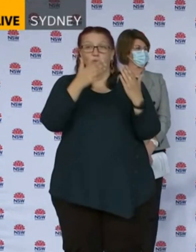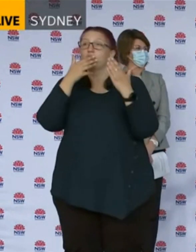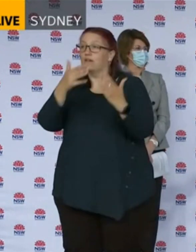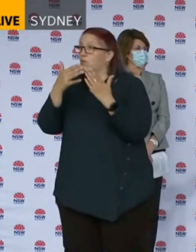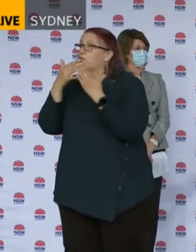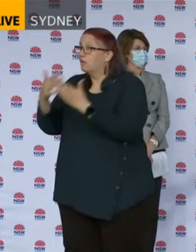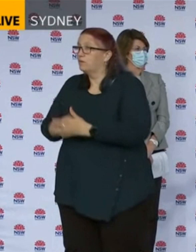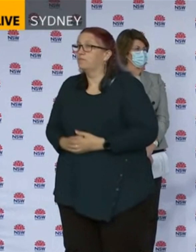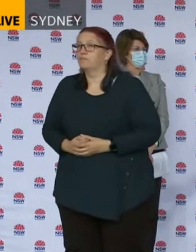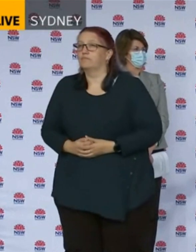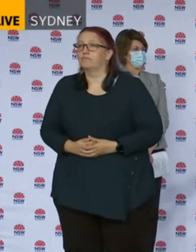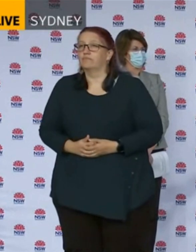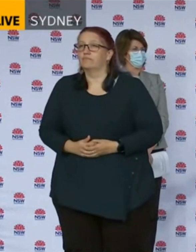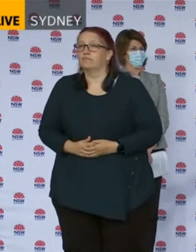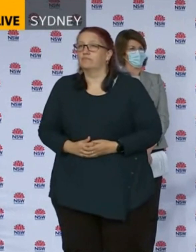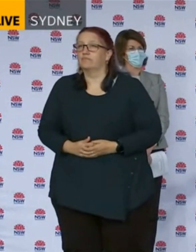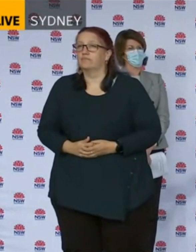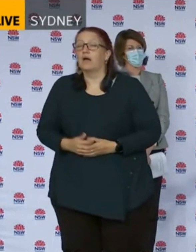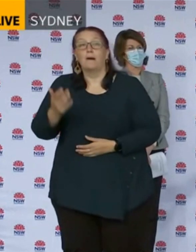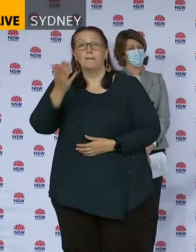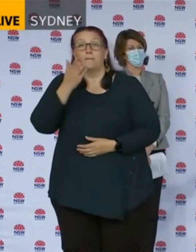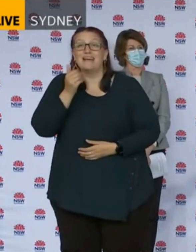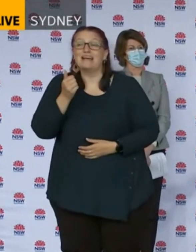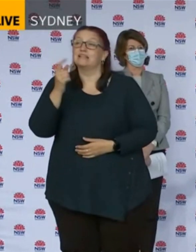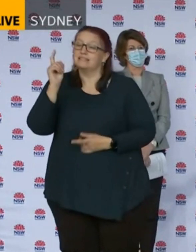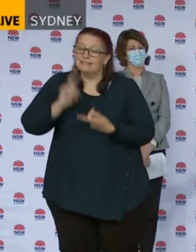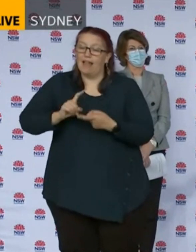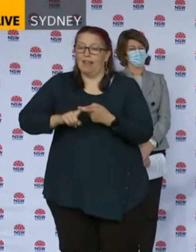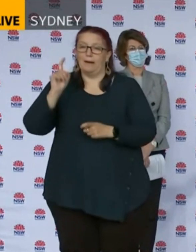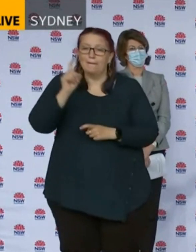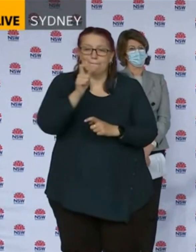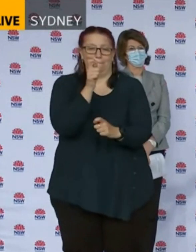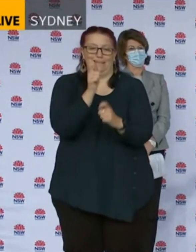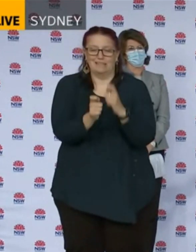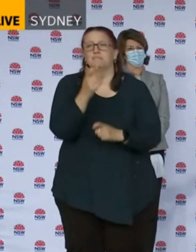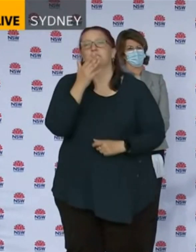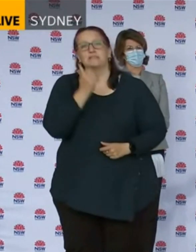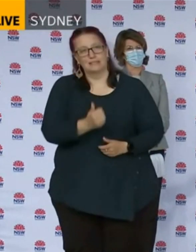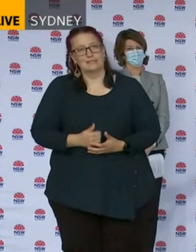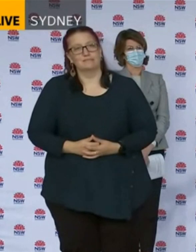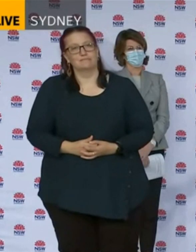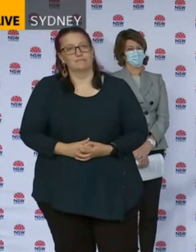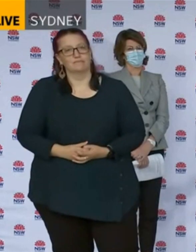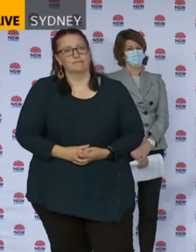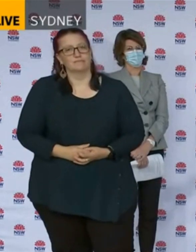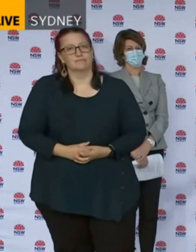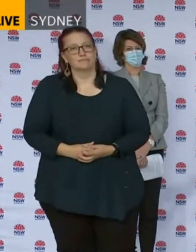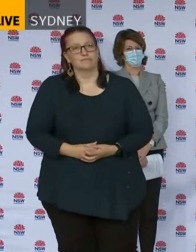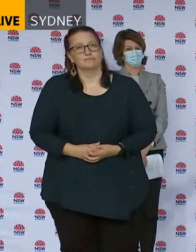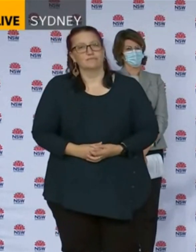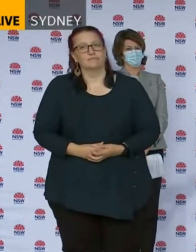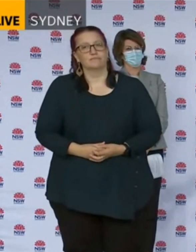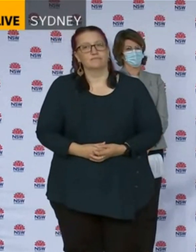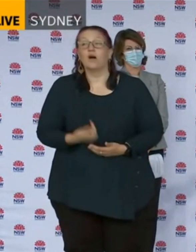to ask you to redouble your efforts and continue to come out. I'd also like to just clarify, just because you've